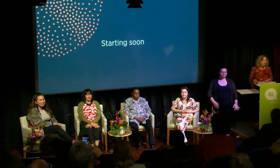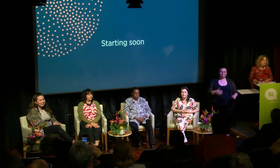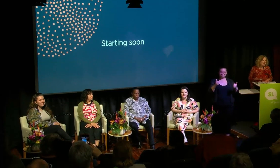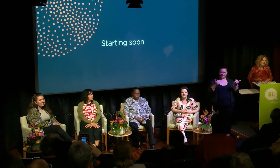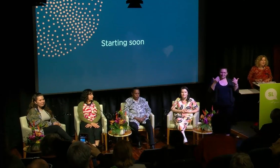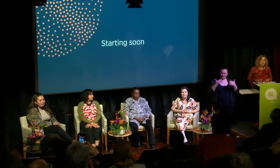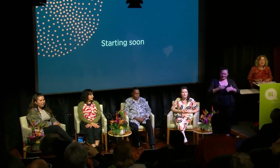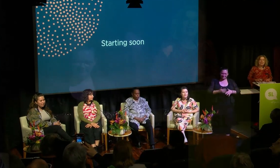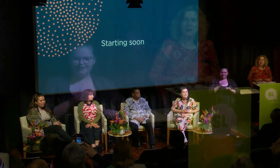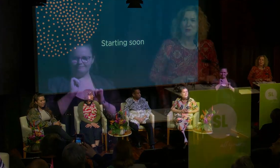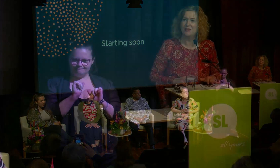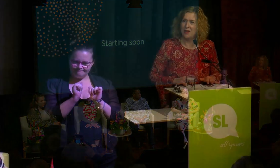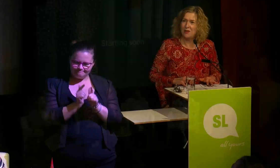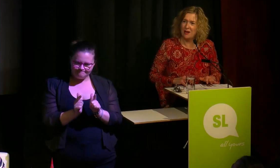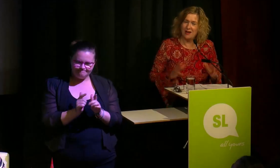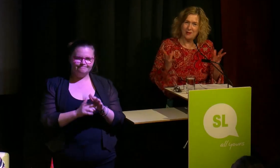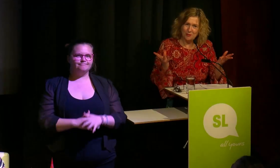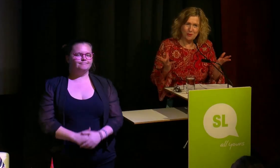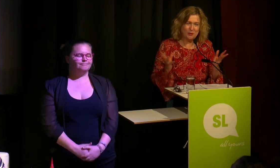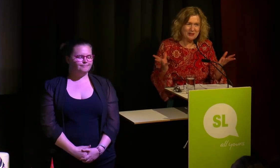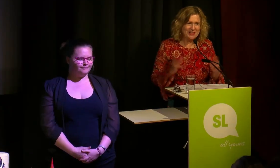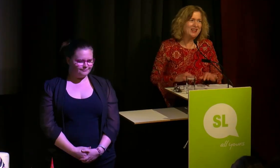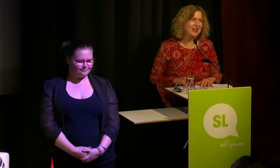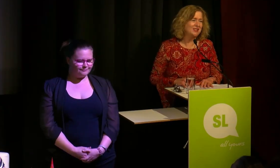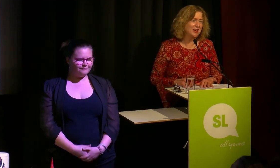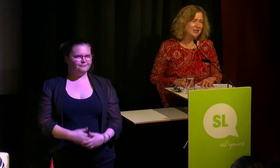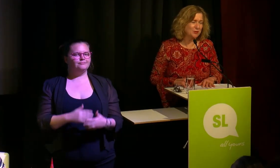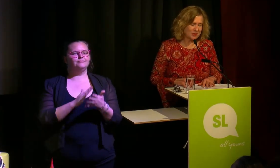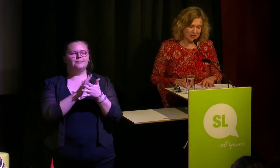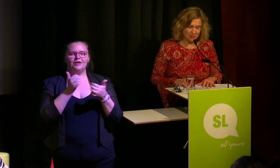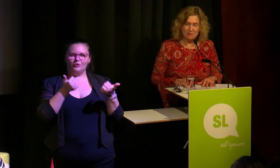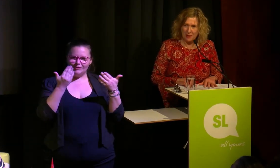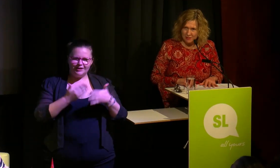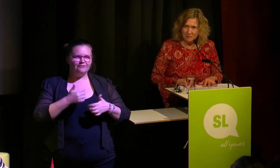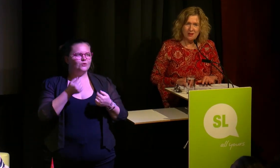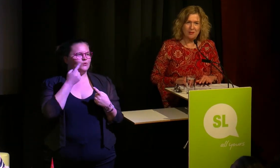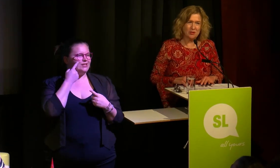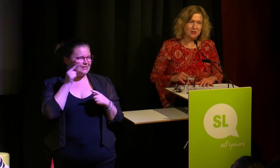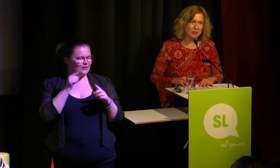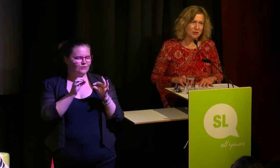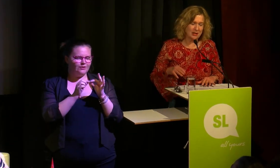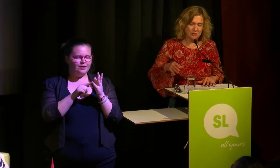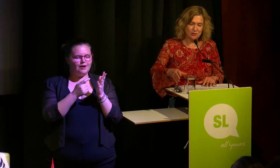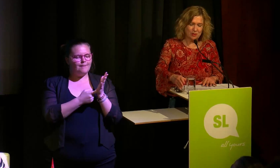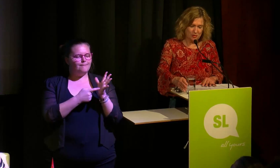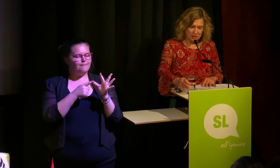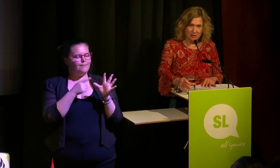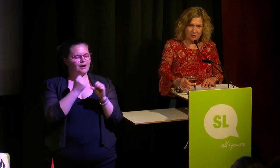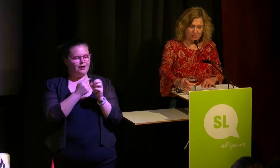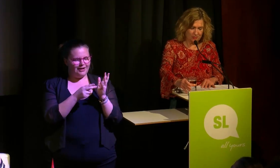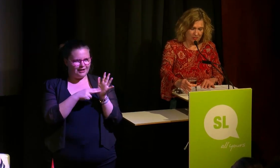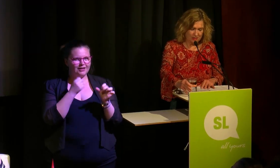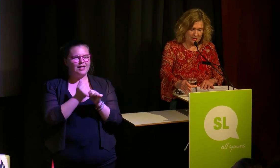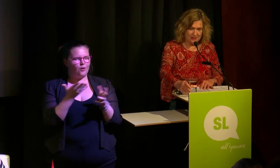evening. Gumbamangan, Gumbananigidu. Good evening, and it's good to see you in Baragum, which is the traditional language of the community